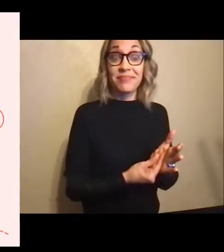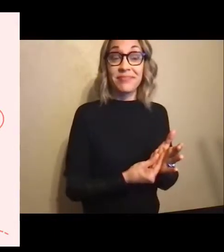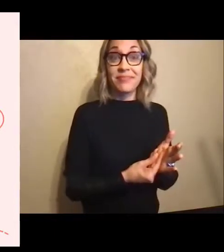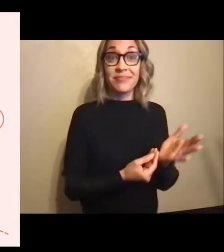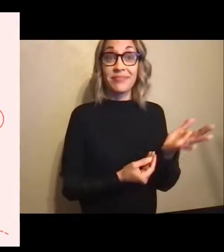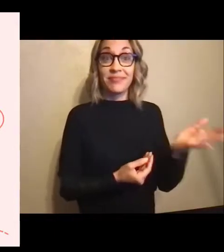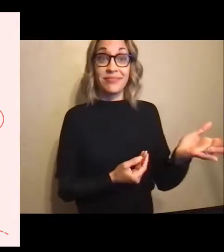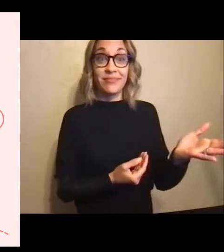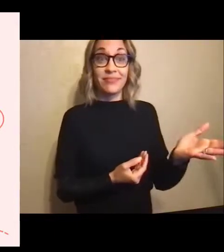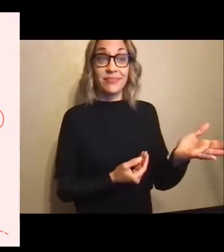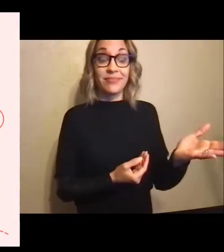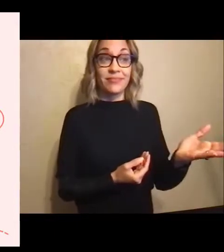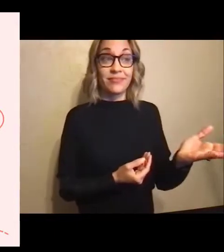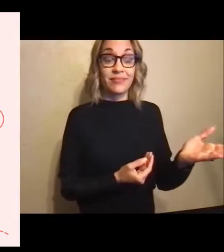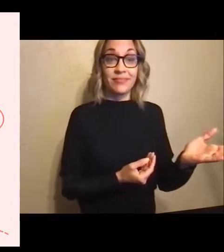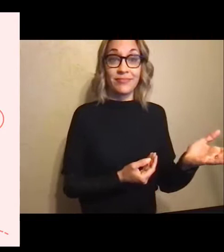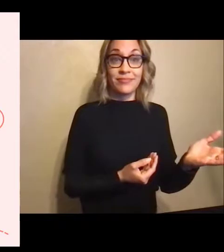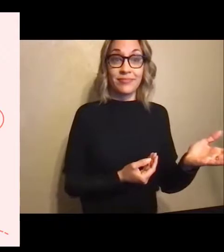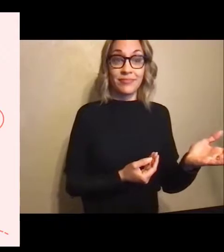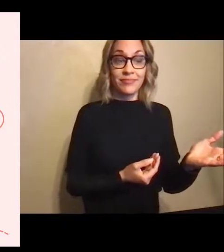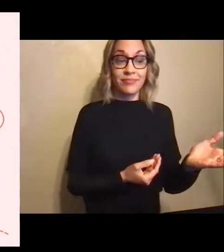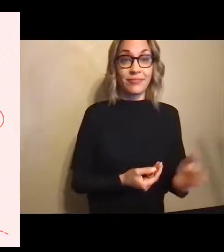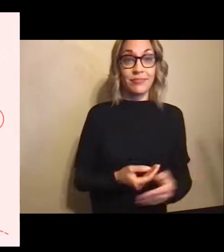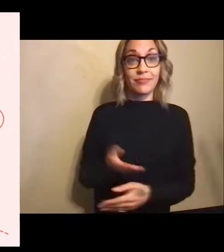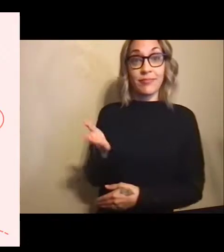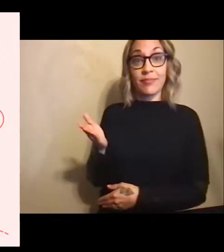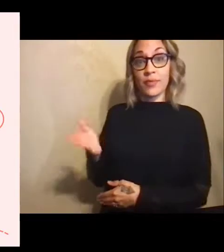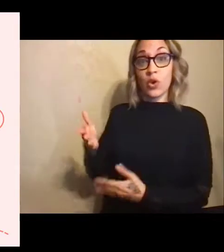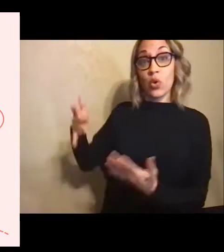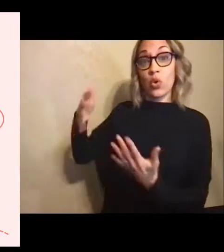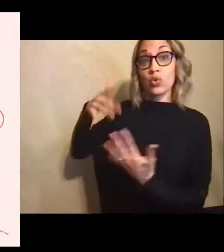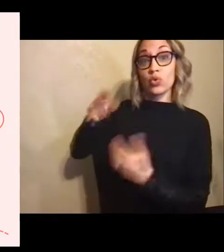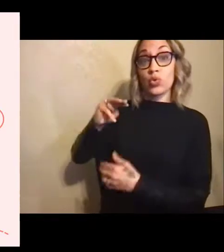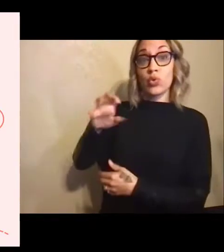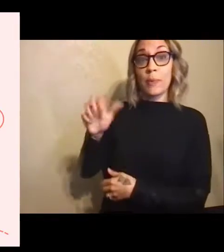Well, my priority is to make money.